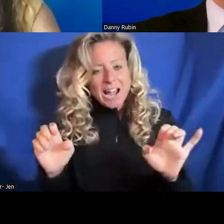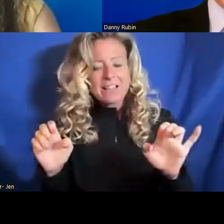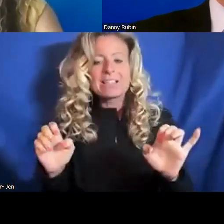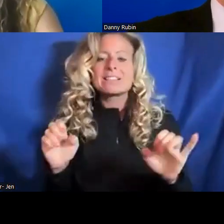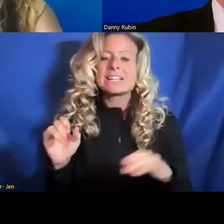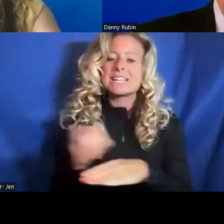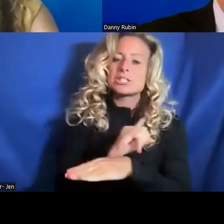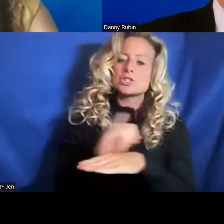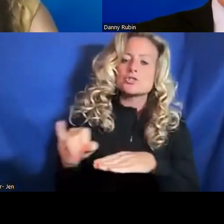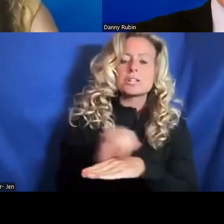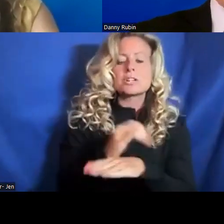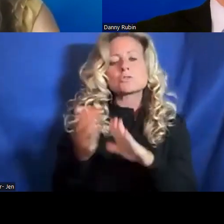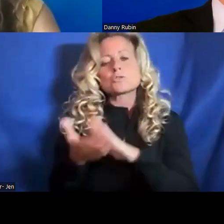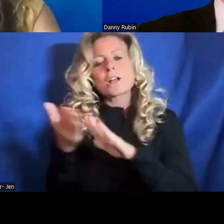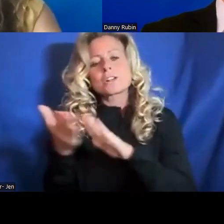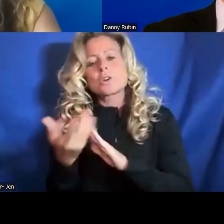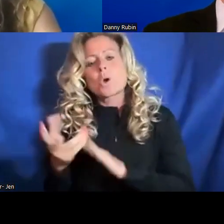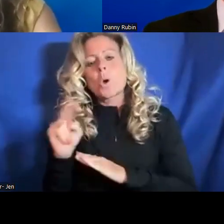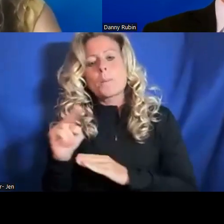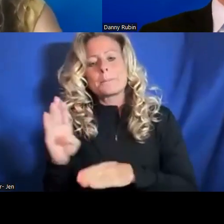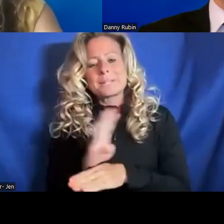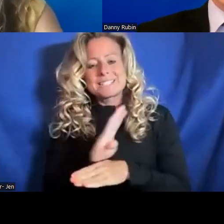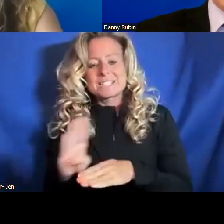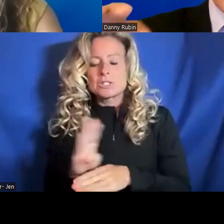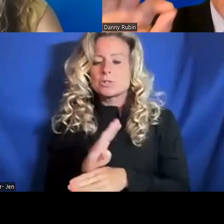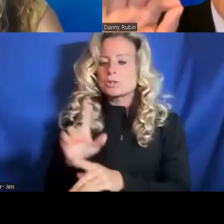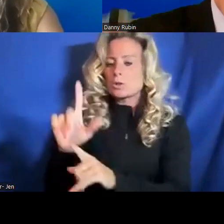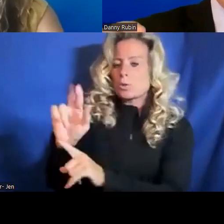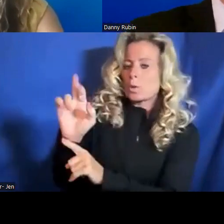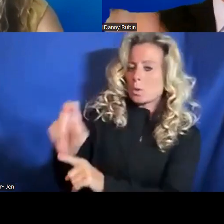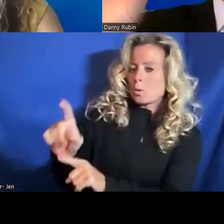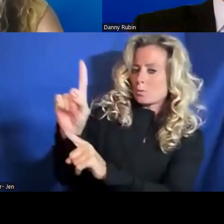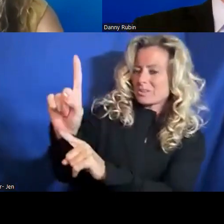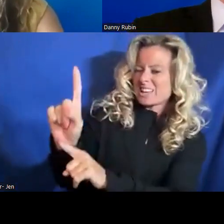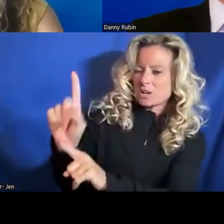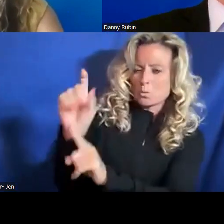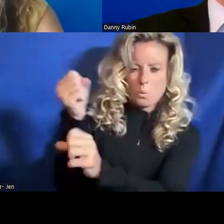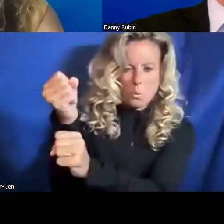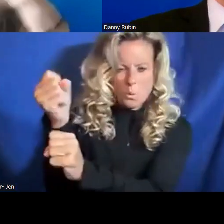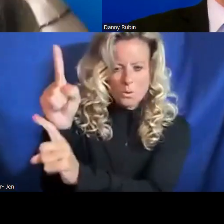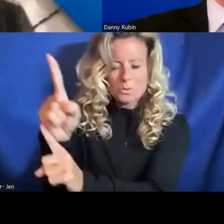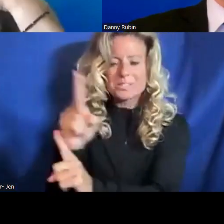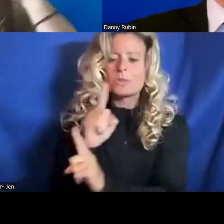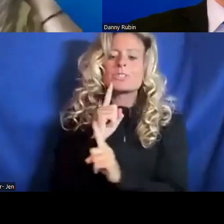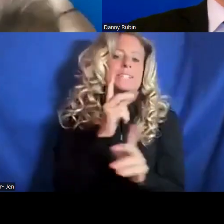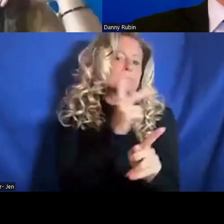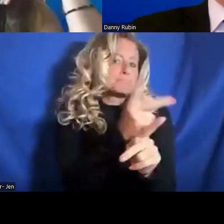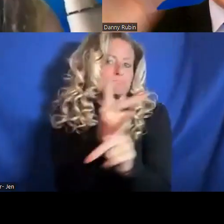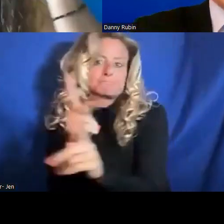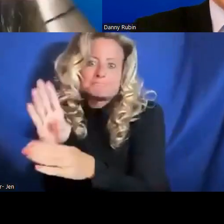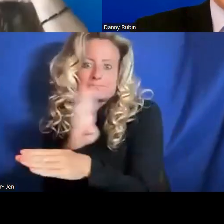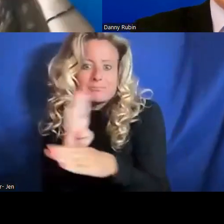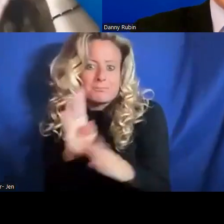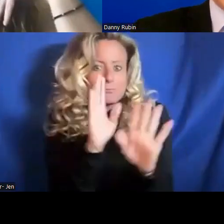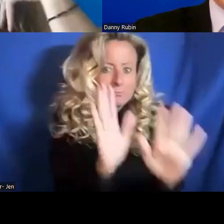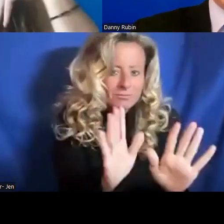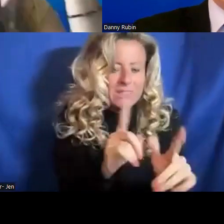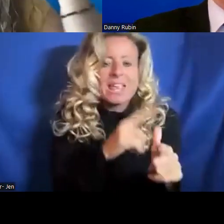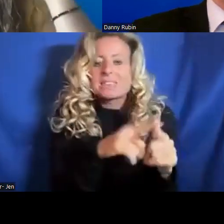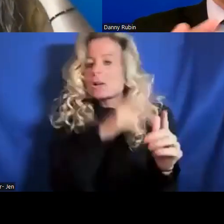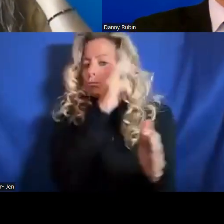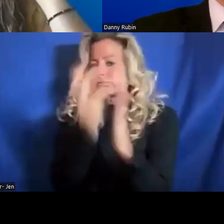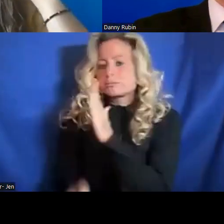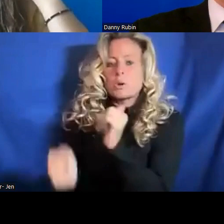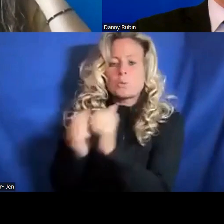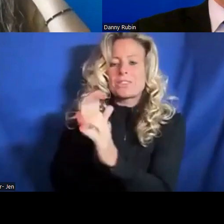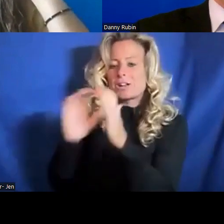business. So we're going to dive into all of that. So Lauren, hang tight for just a few minutes. We're going to do a little housekeeping, and then we're going to jump into the